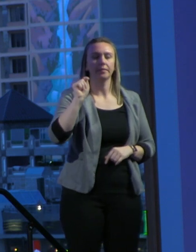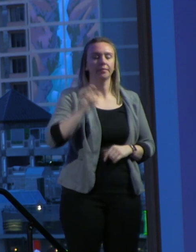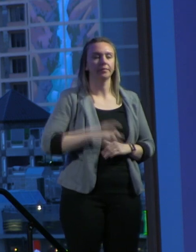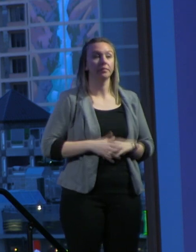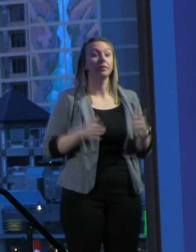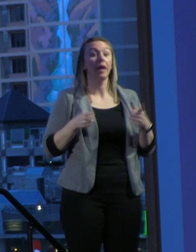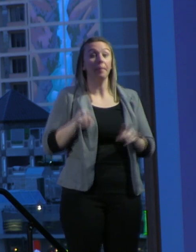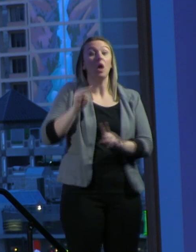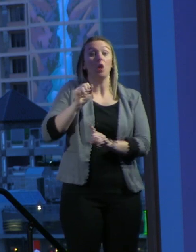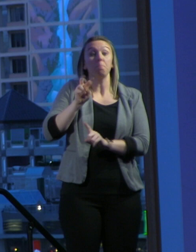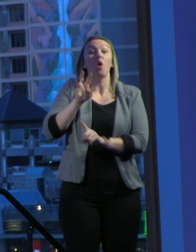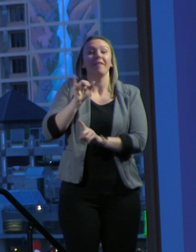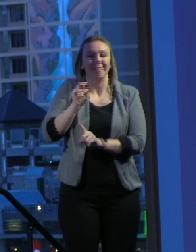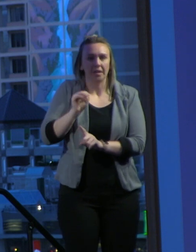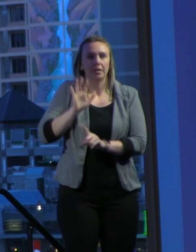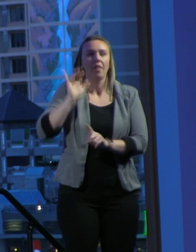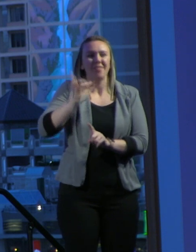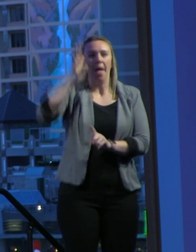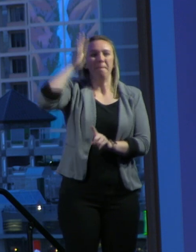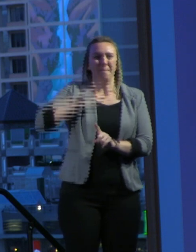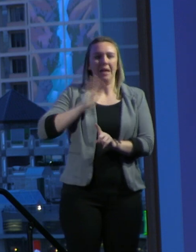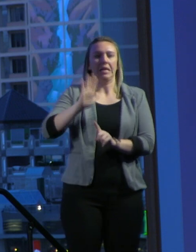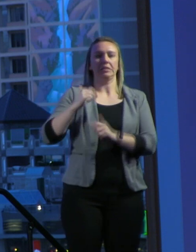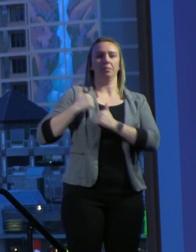Marvin, a.k.a. was his battle buddy.